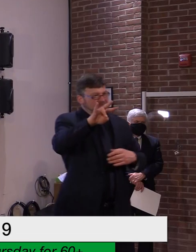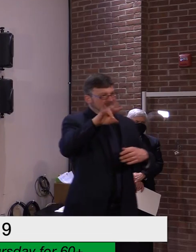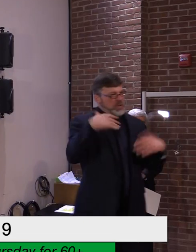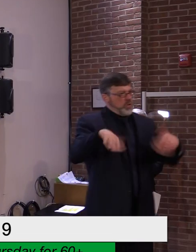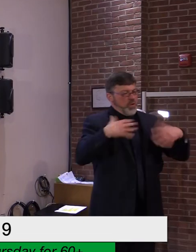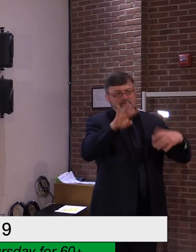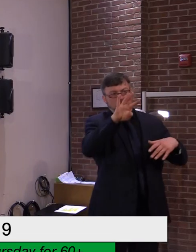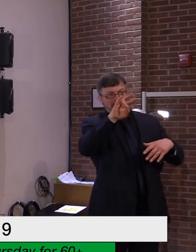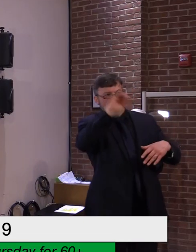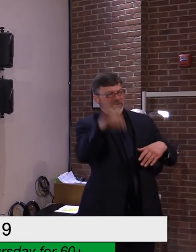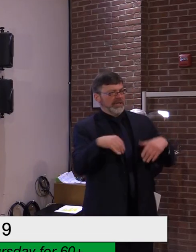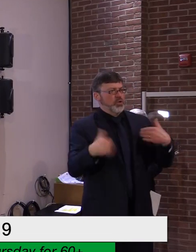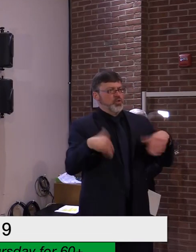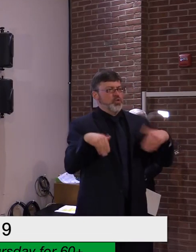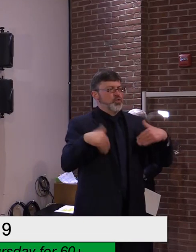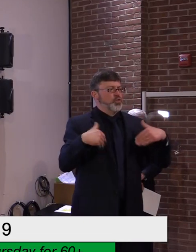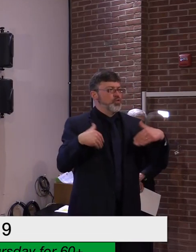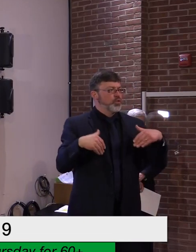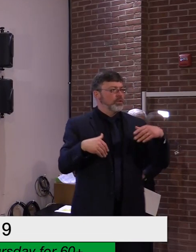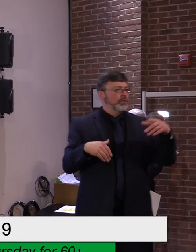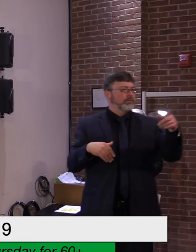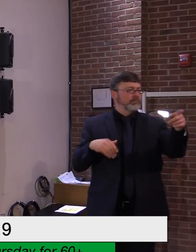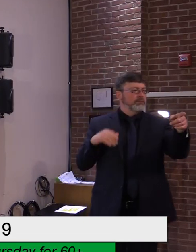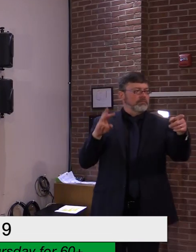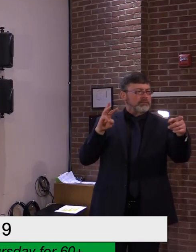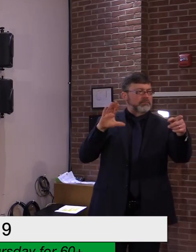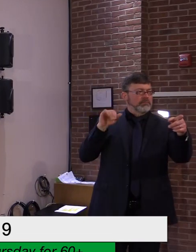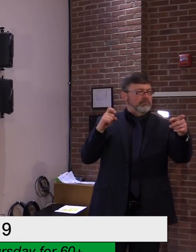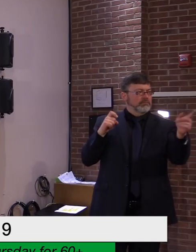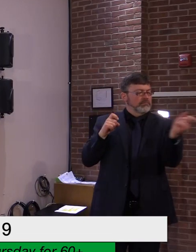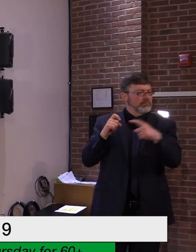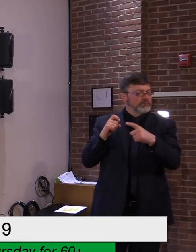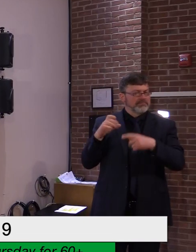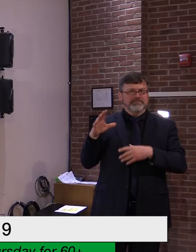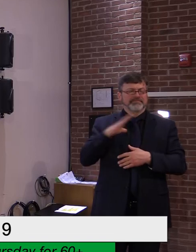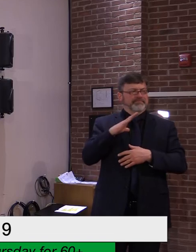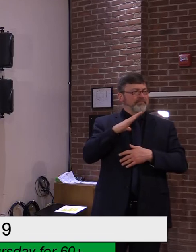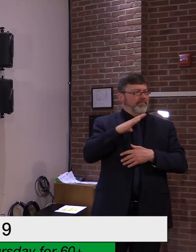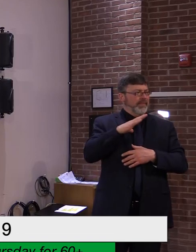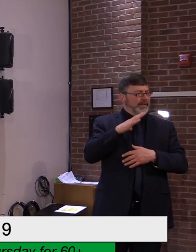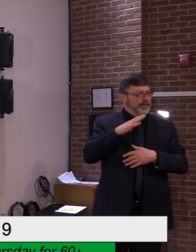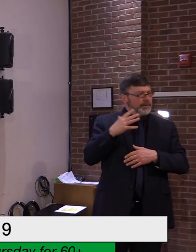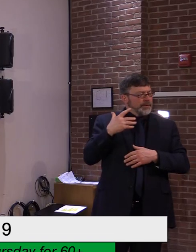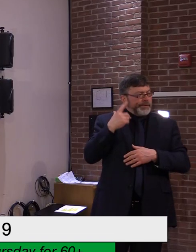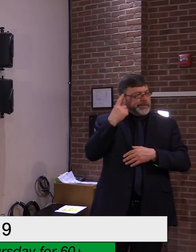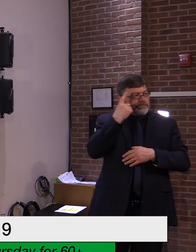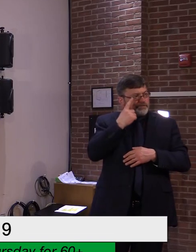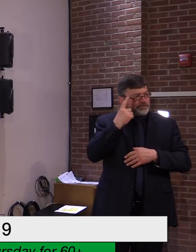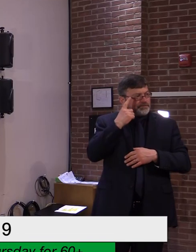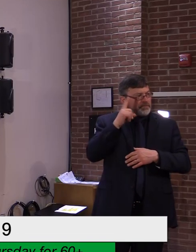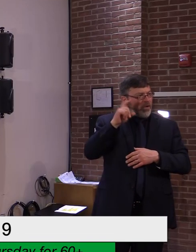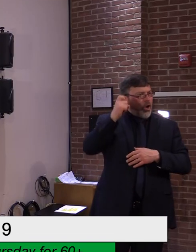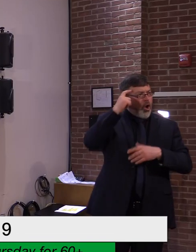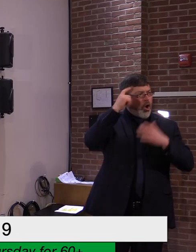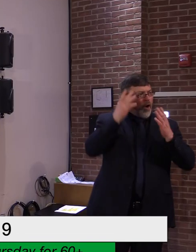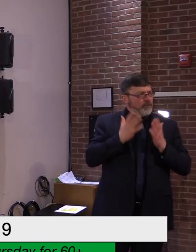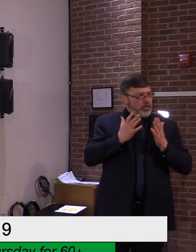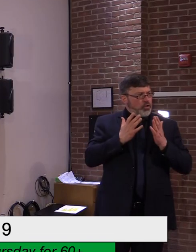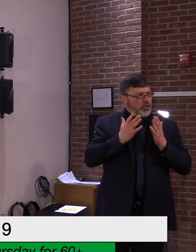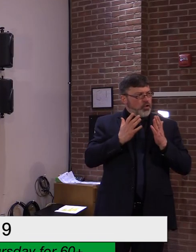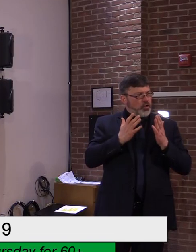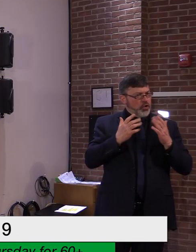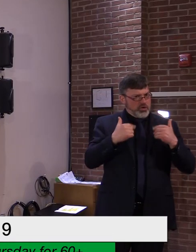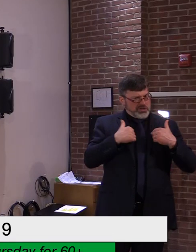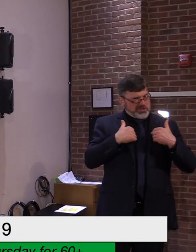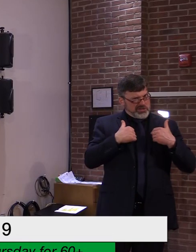The governor, but I mean, you look at the messaging and how you reach some of these populations of younger people. I mean, I guess what